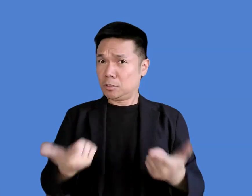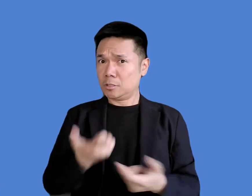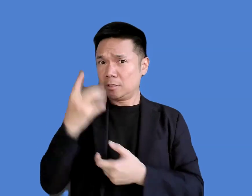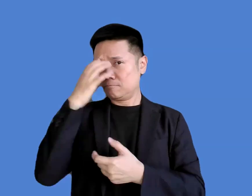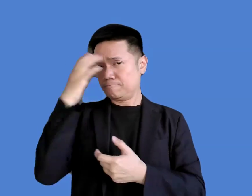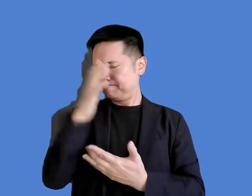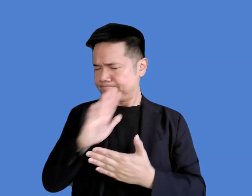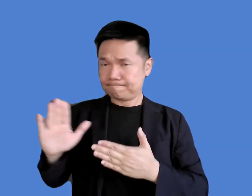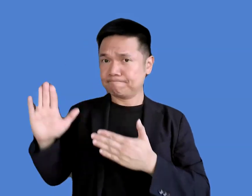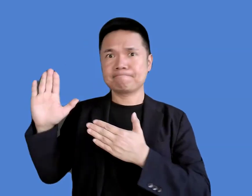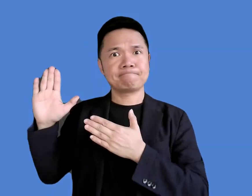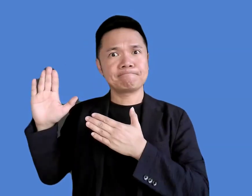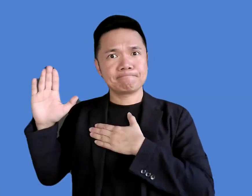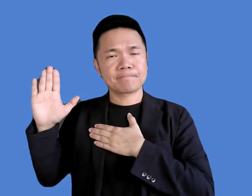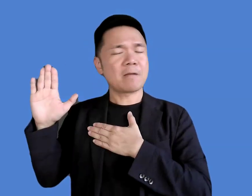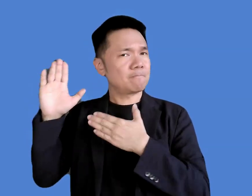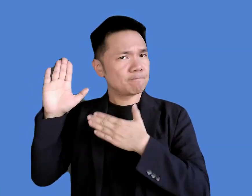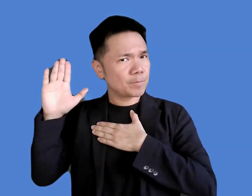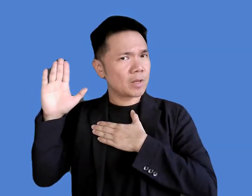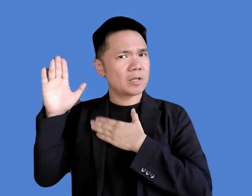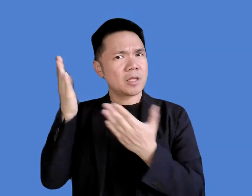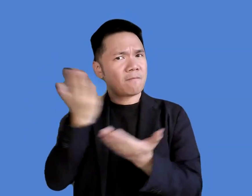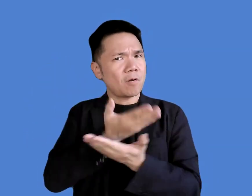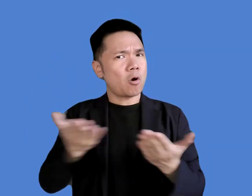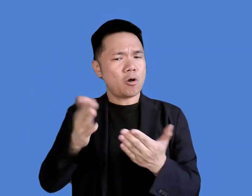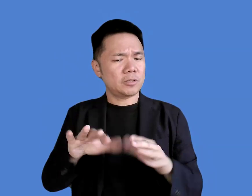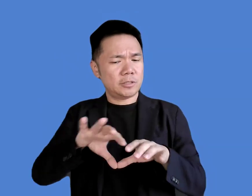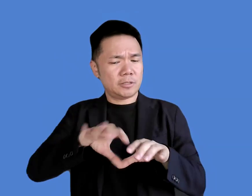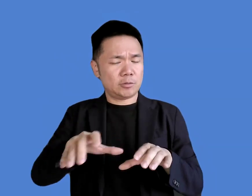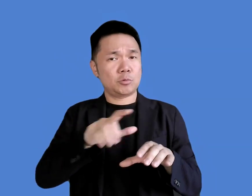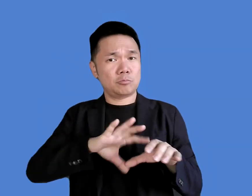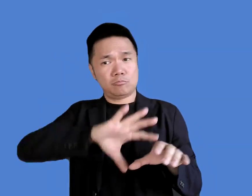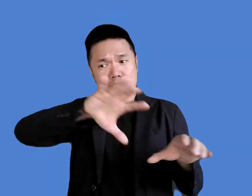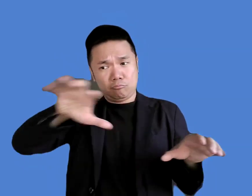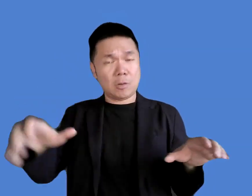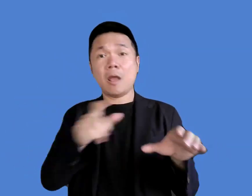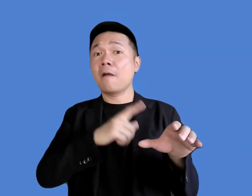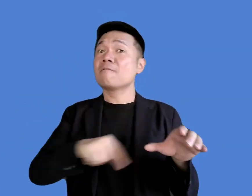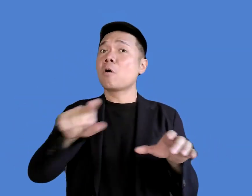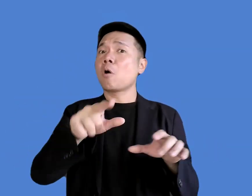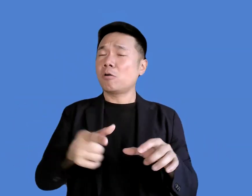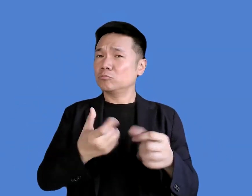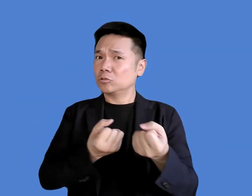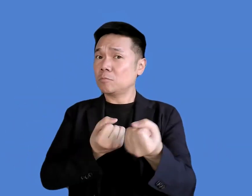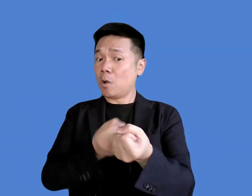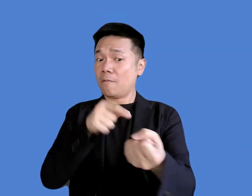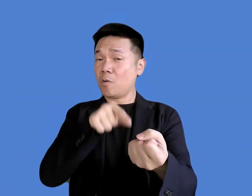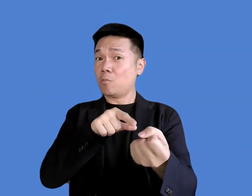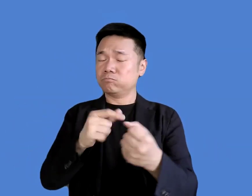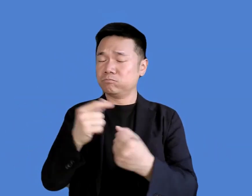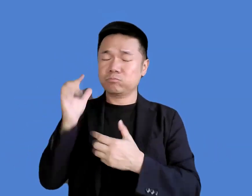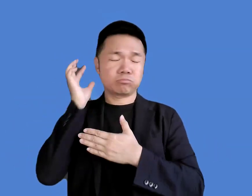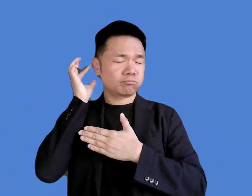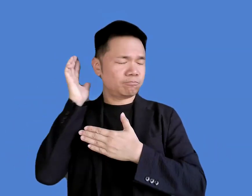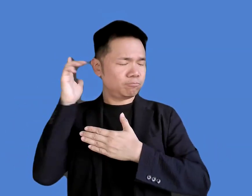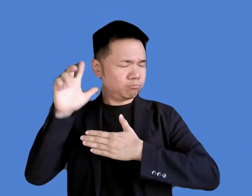globally and in our region to advance gender equality and women's empowerment. It's an